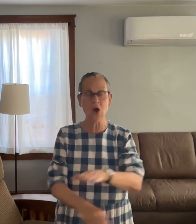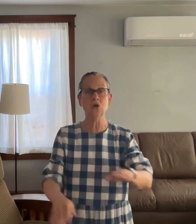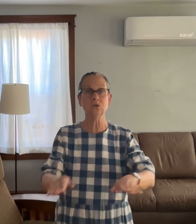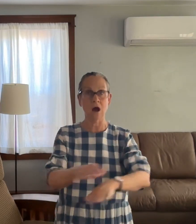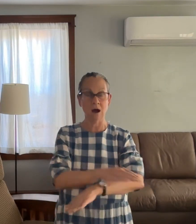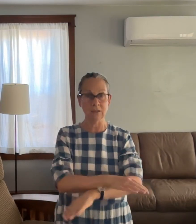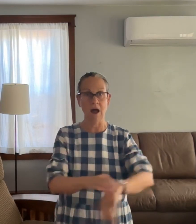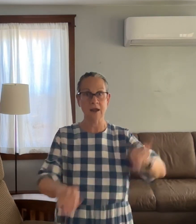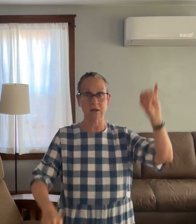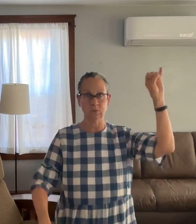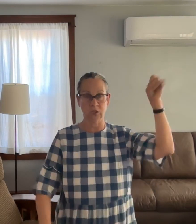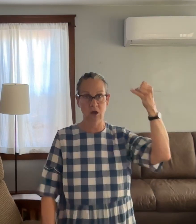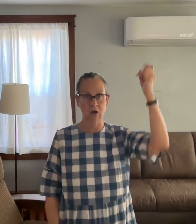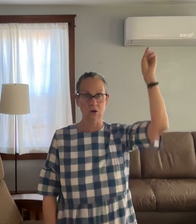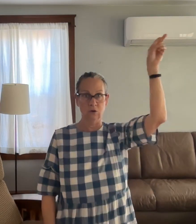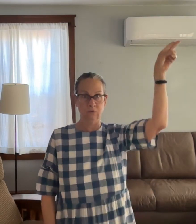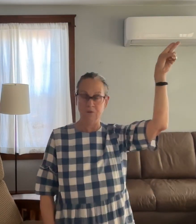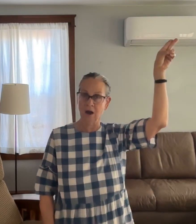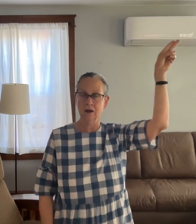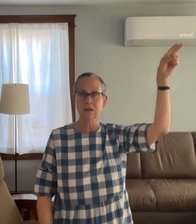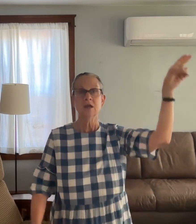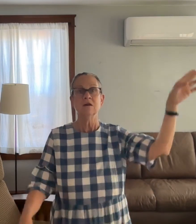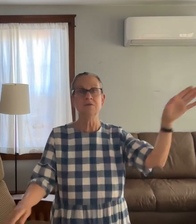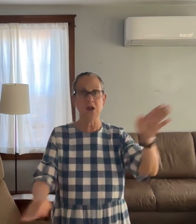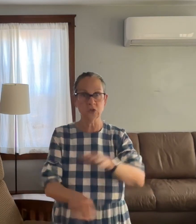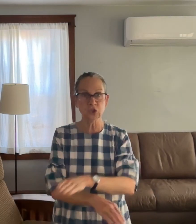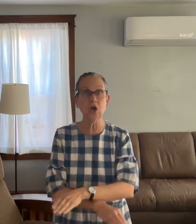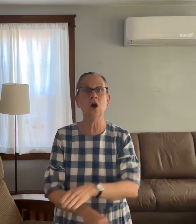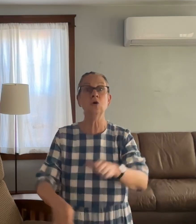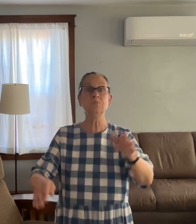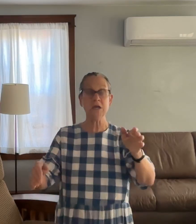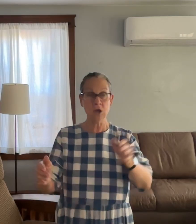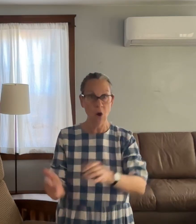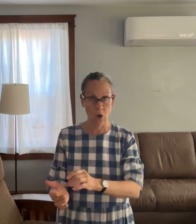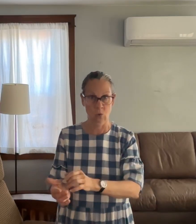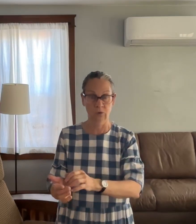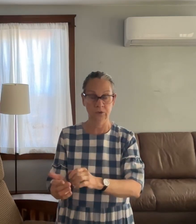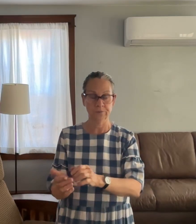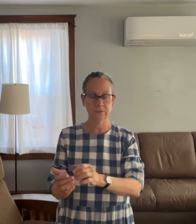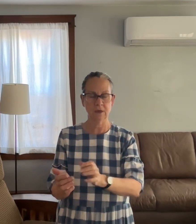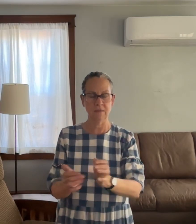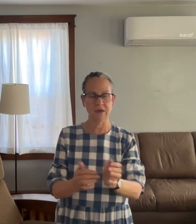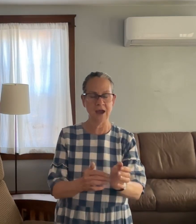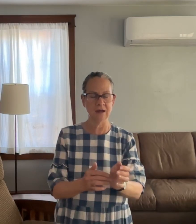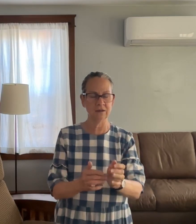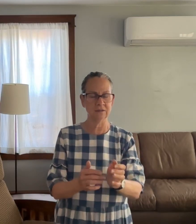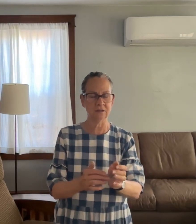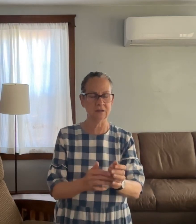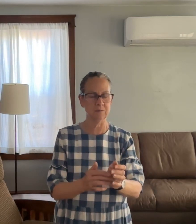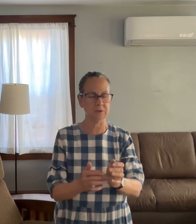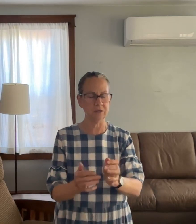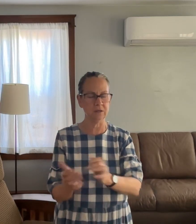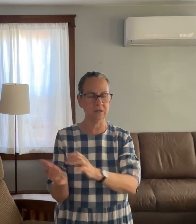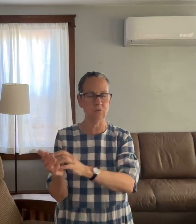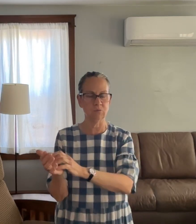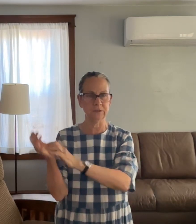no God like Jehovah. There's no behold. And that is going to be this